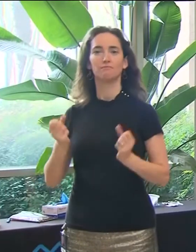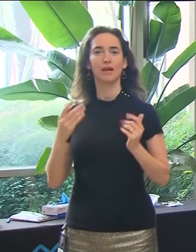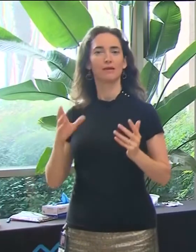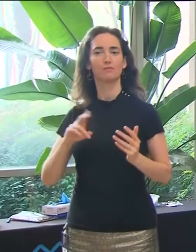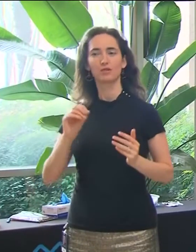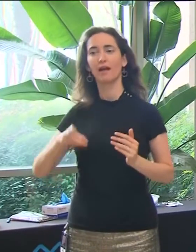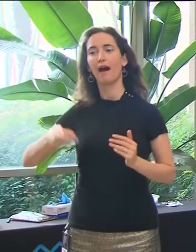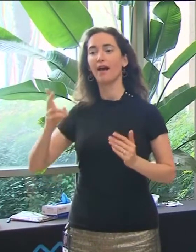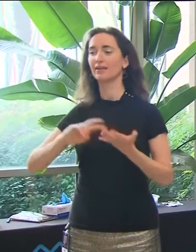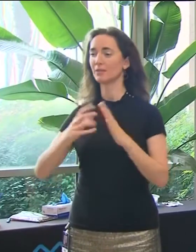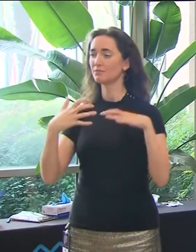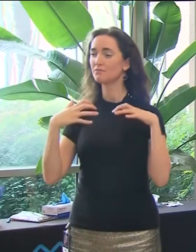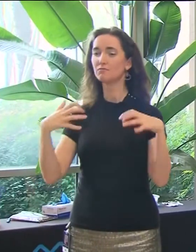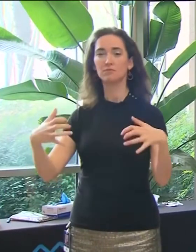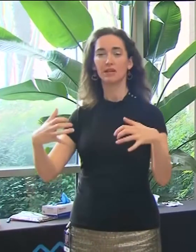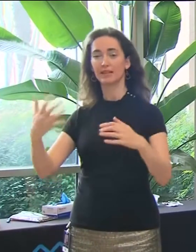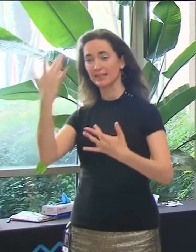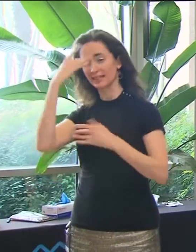of herd immunity.